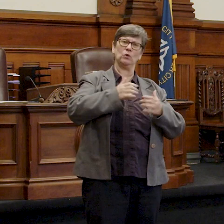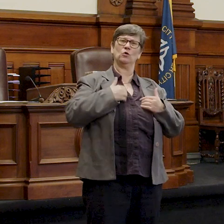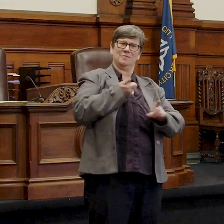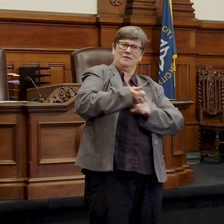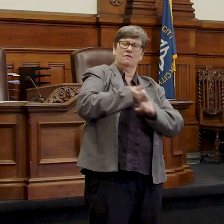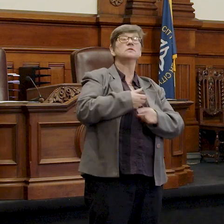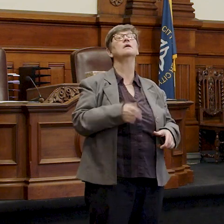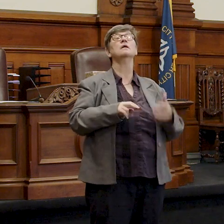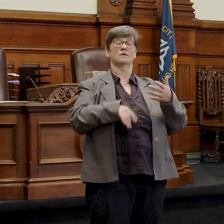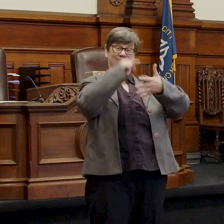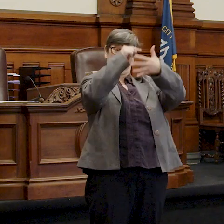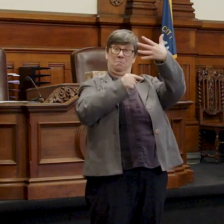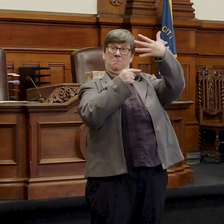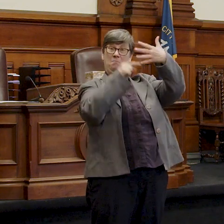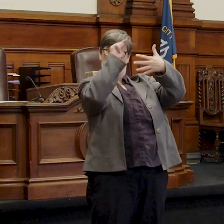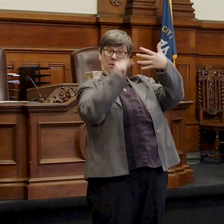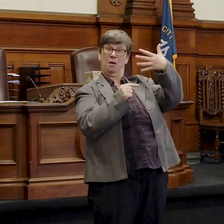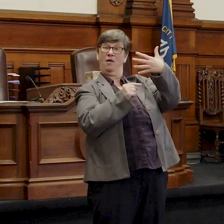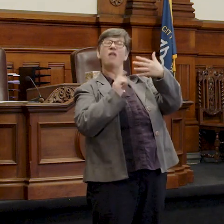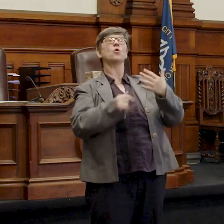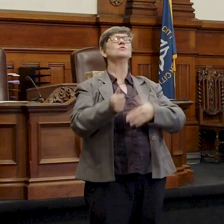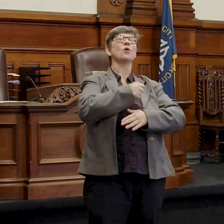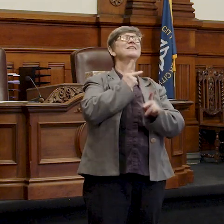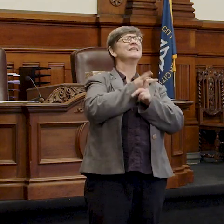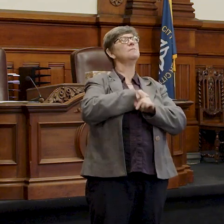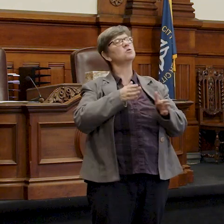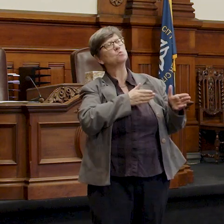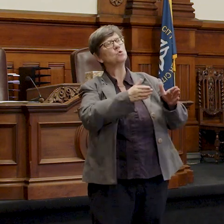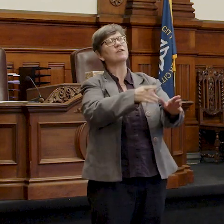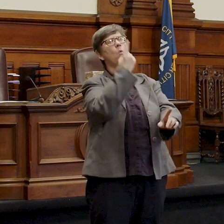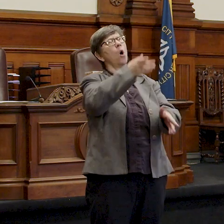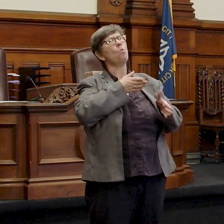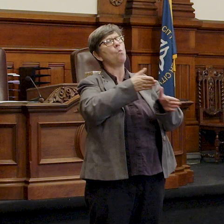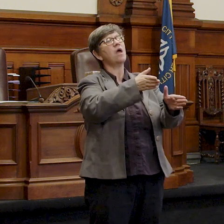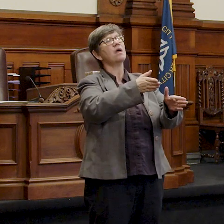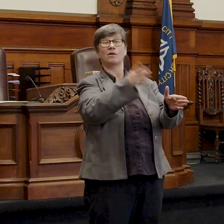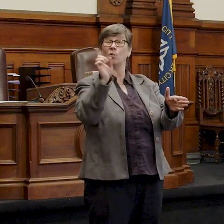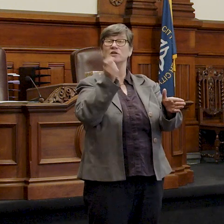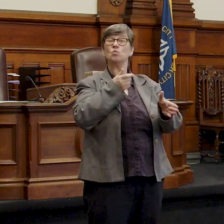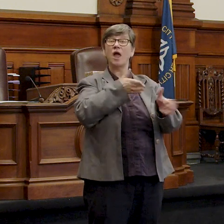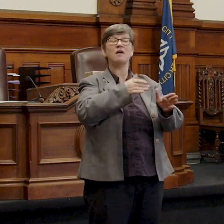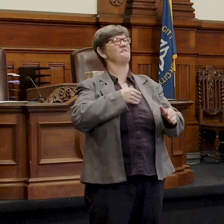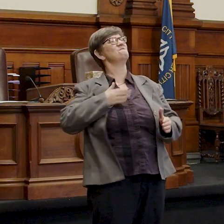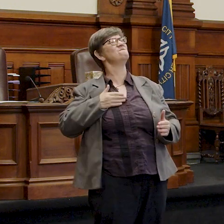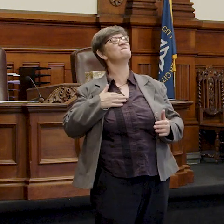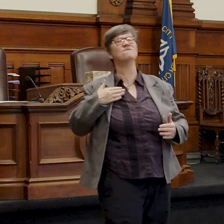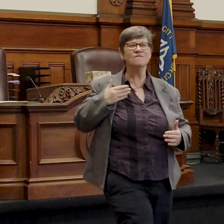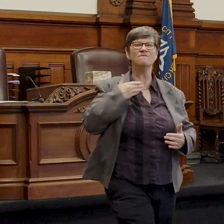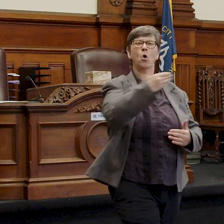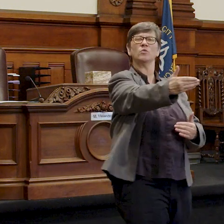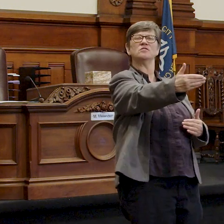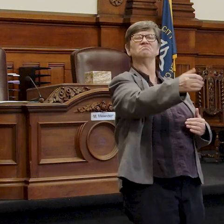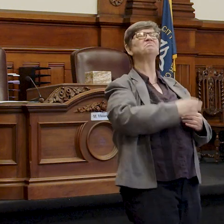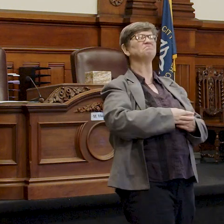constellations of opportunities that keep us moving in a single direction, and that direction is forward. One thing I am